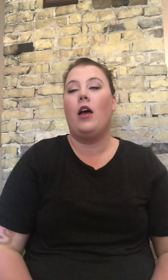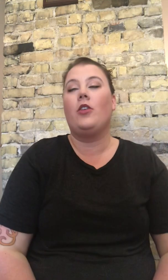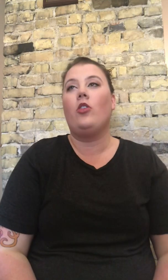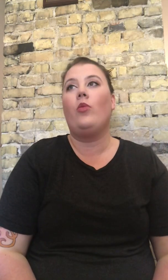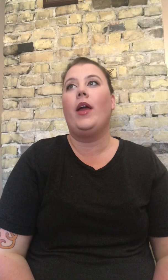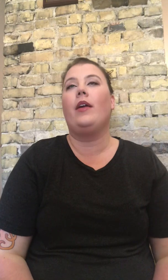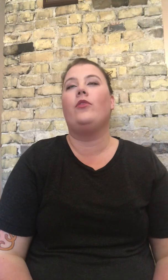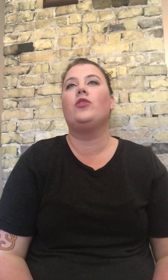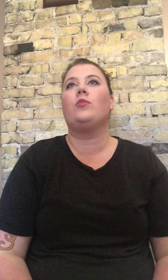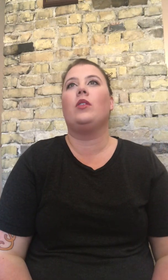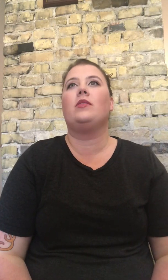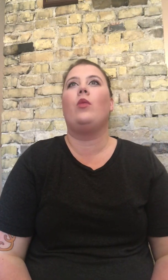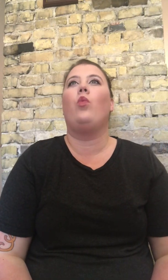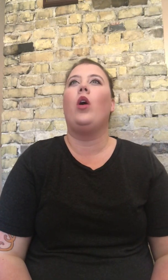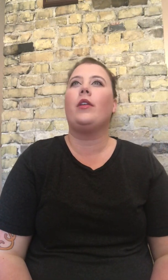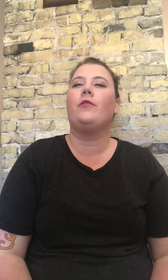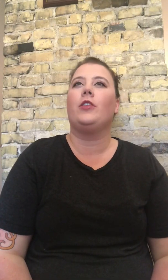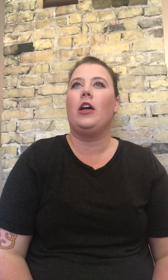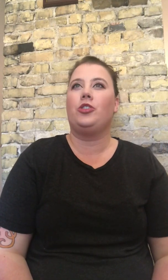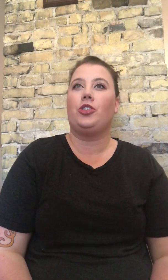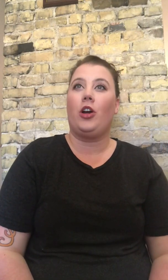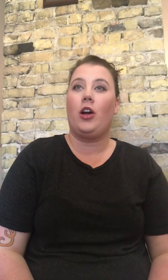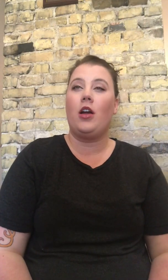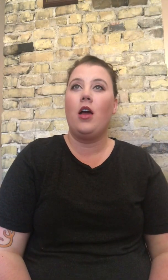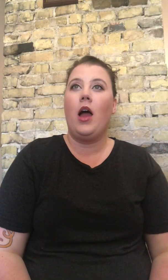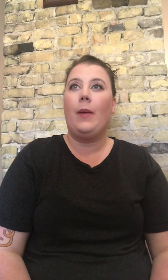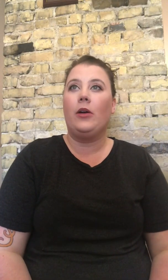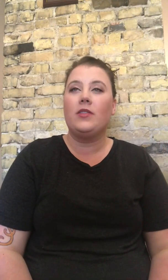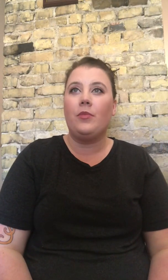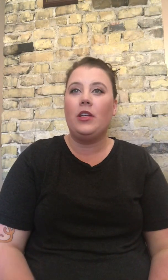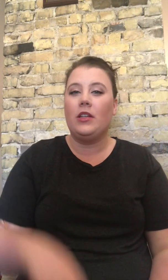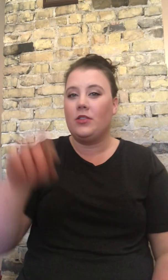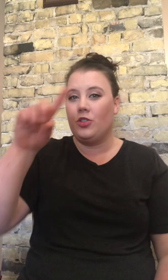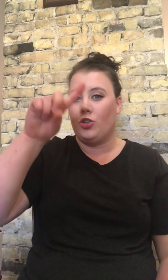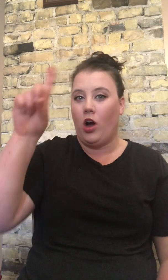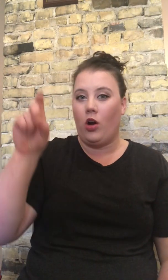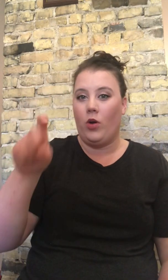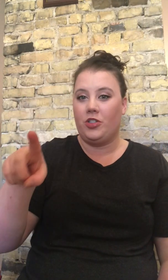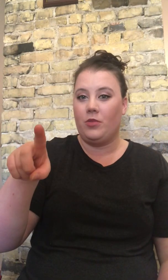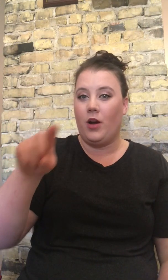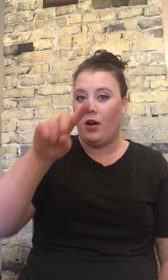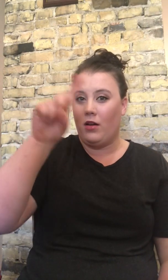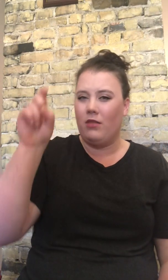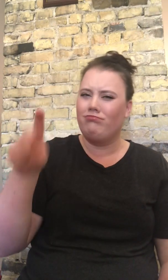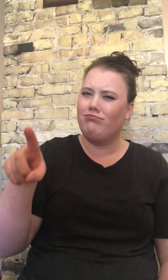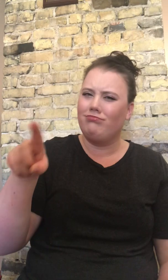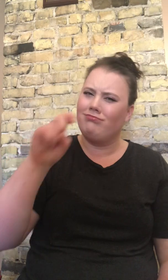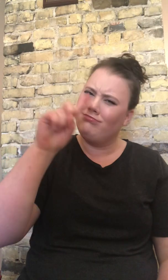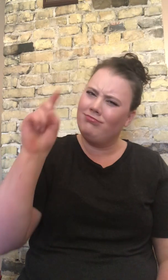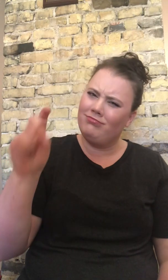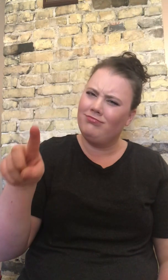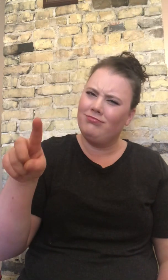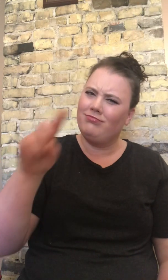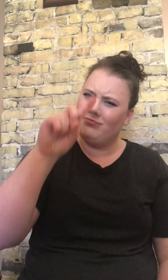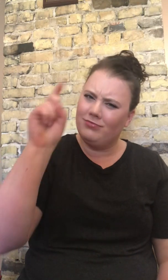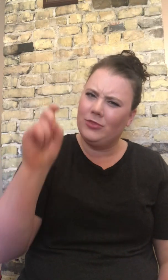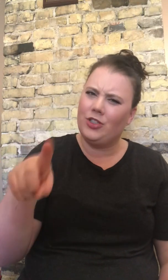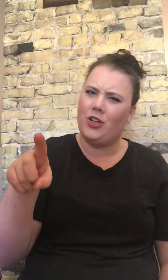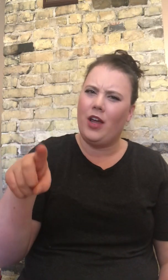Another way, if you just want to say what, if you're not sure about something, is to draw a question mark to